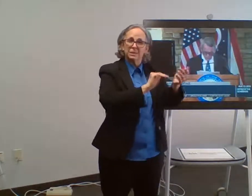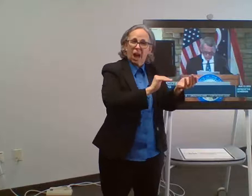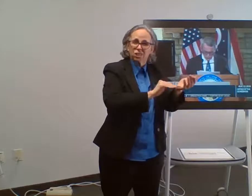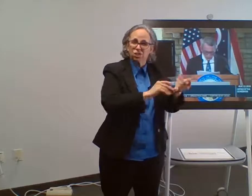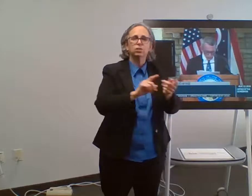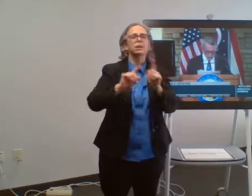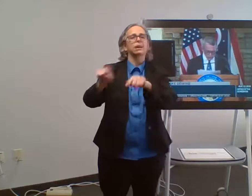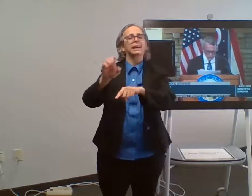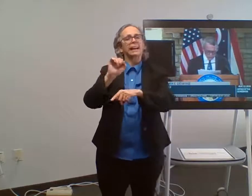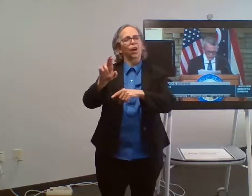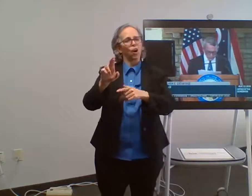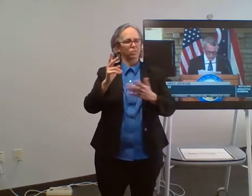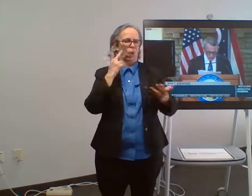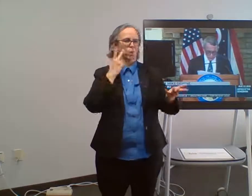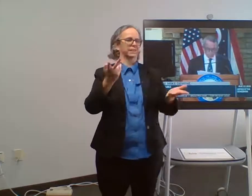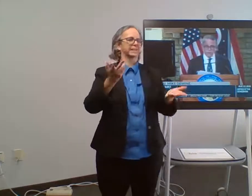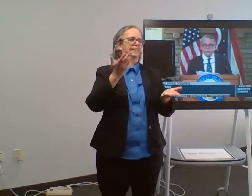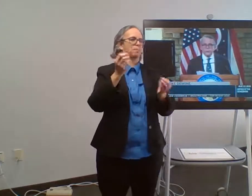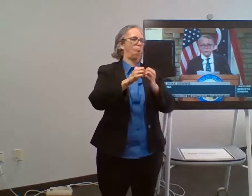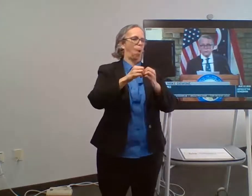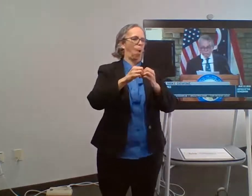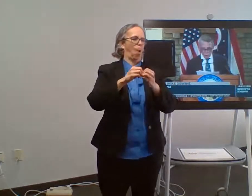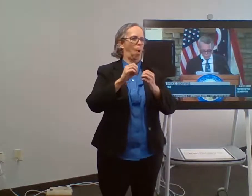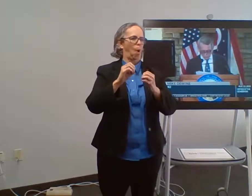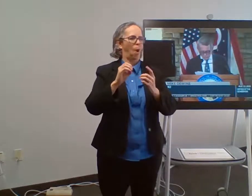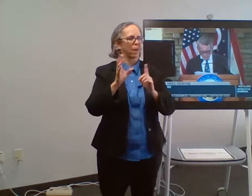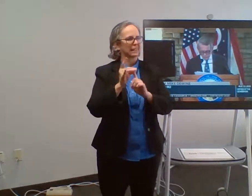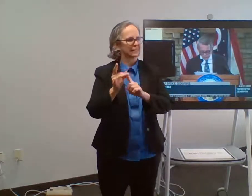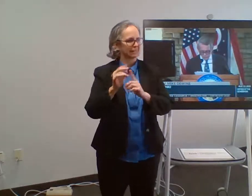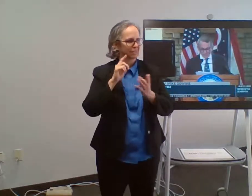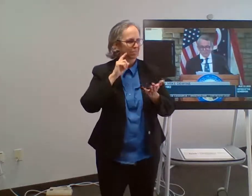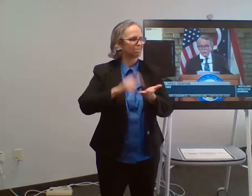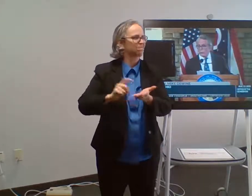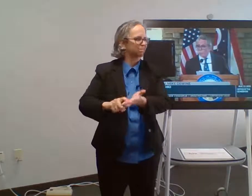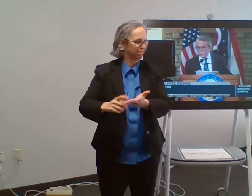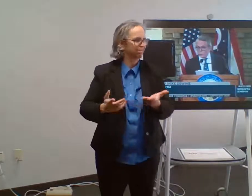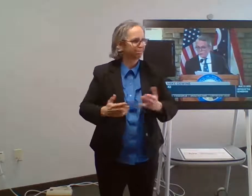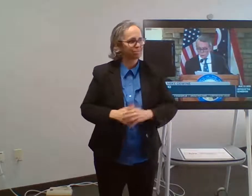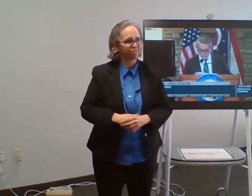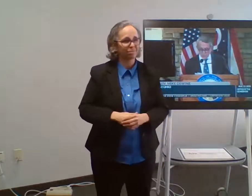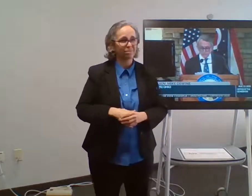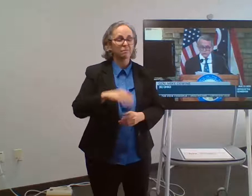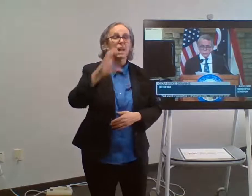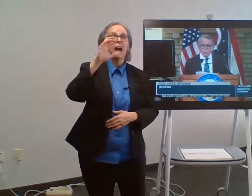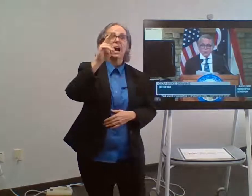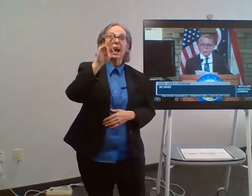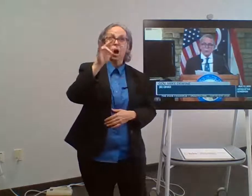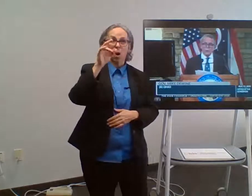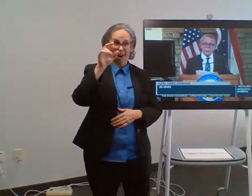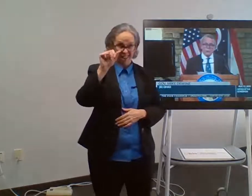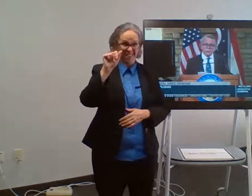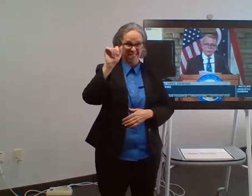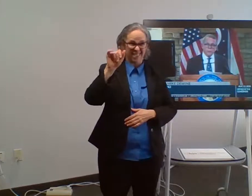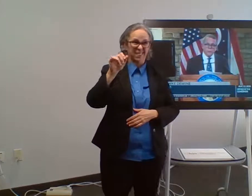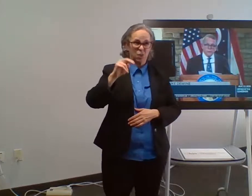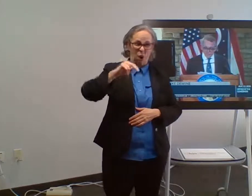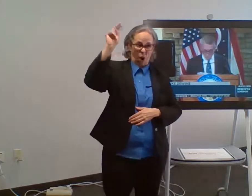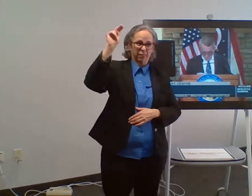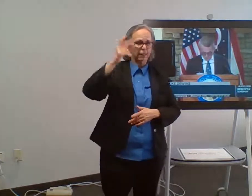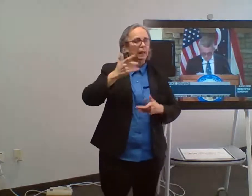continue their steady decrease in daily number of cases reported. They're at 102. So if they get below